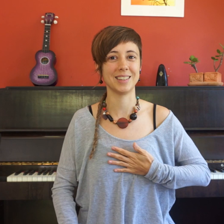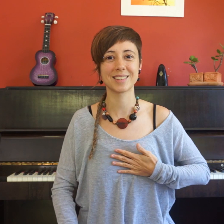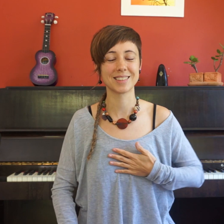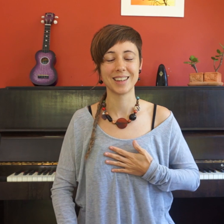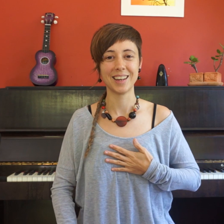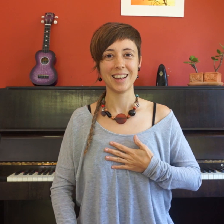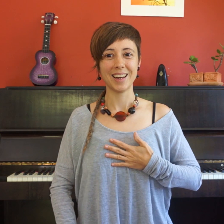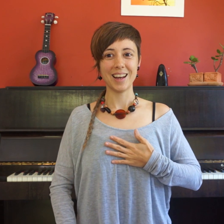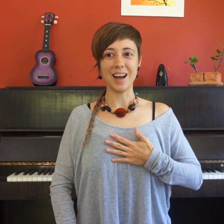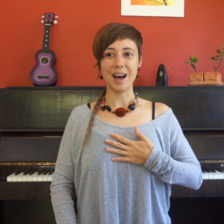witness.